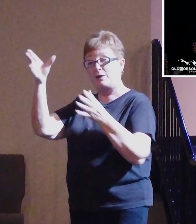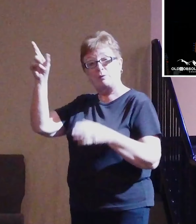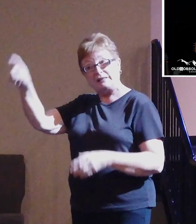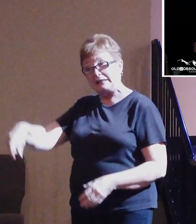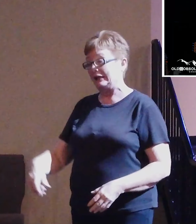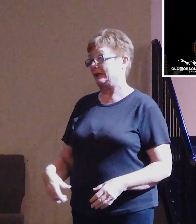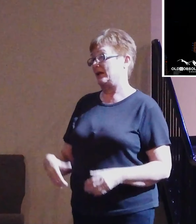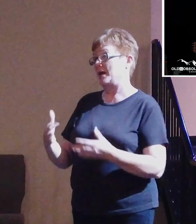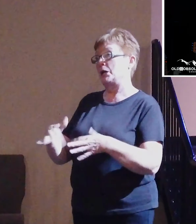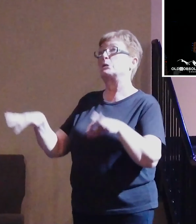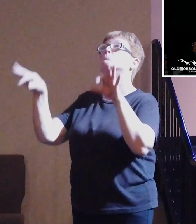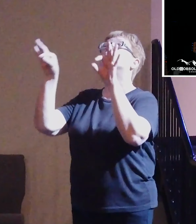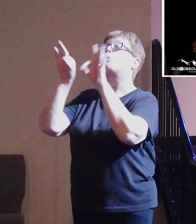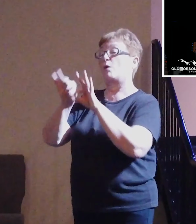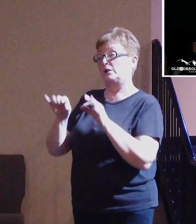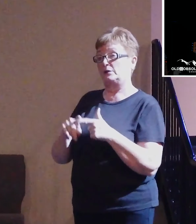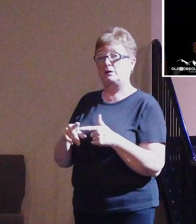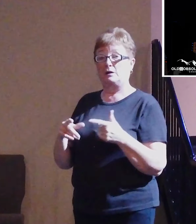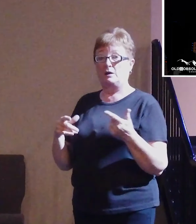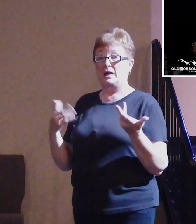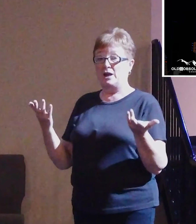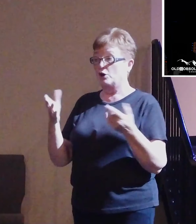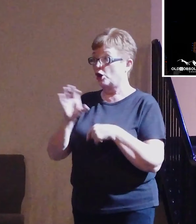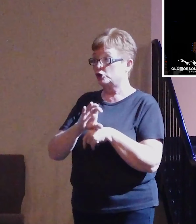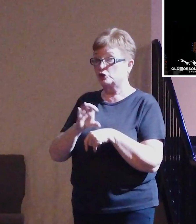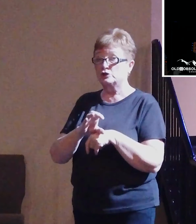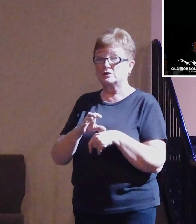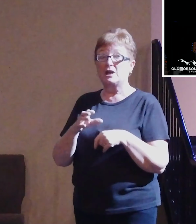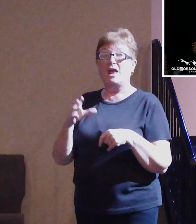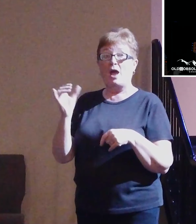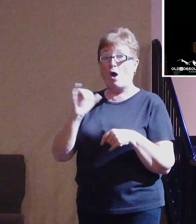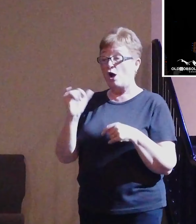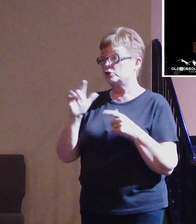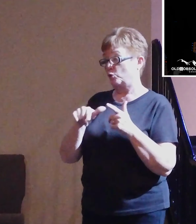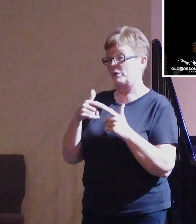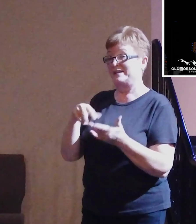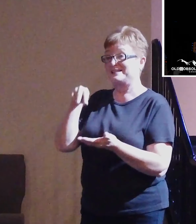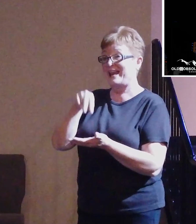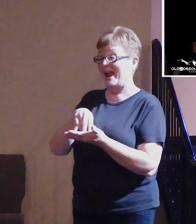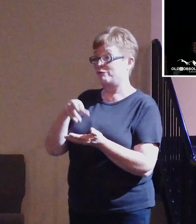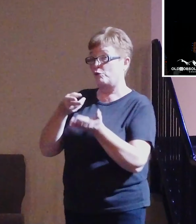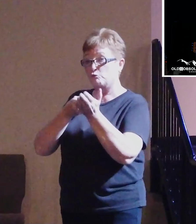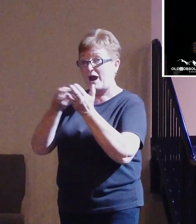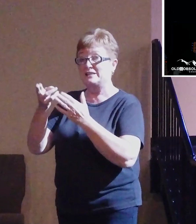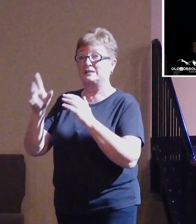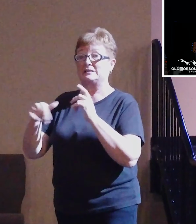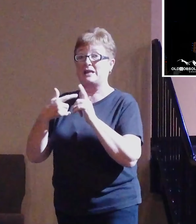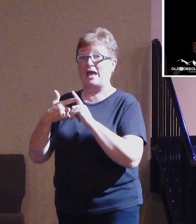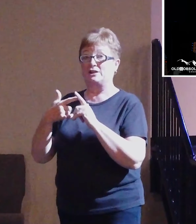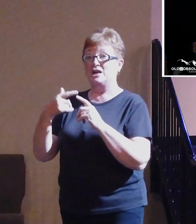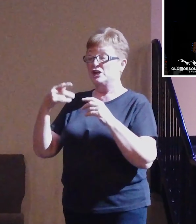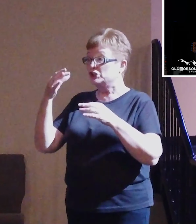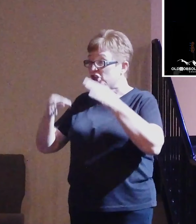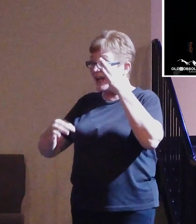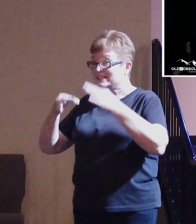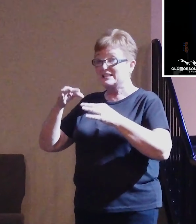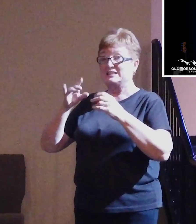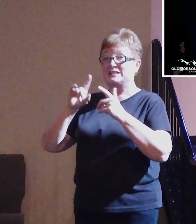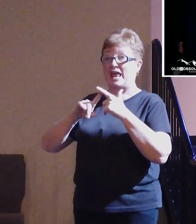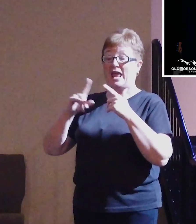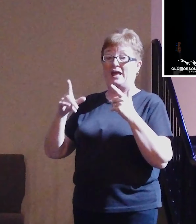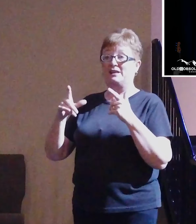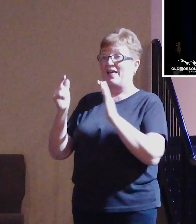and our churches, but also when we stand for righteousness and justice and honesty and the legal systems